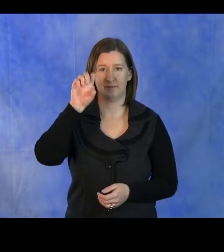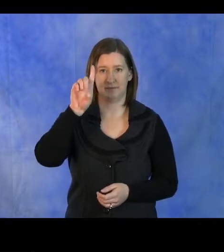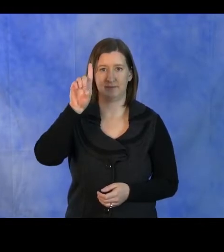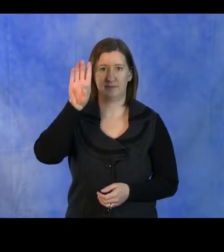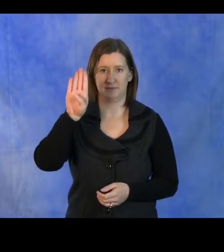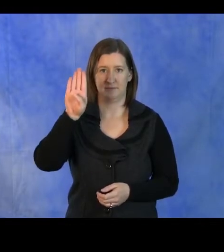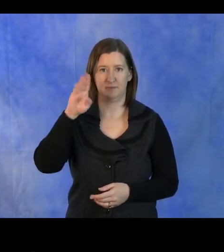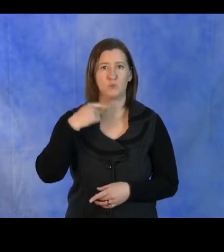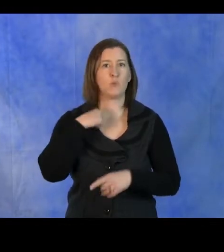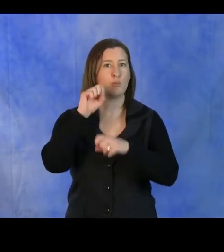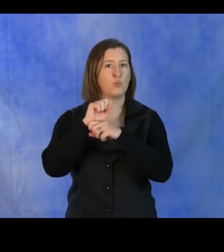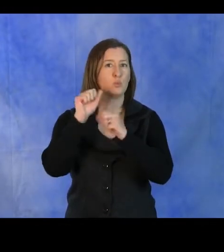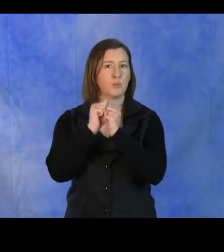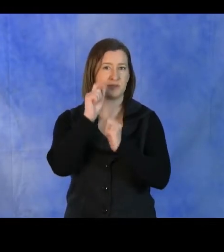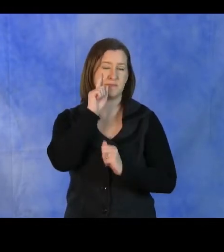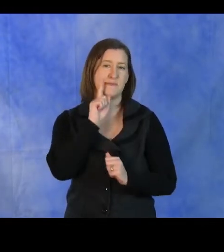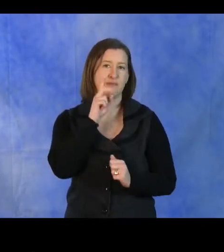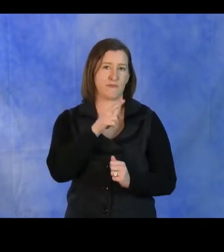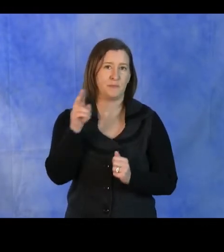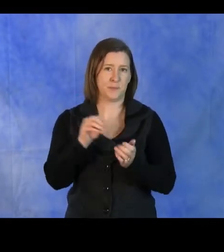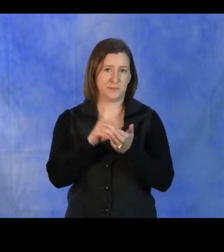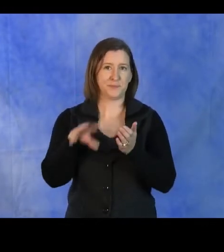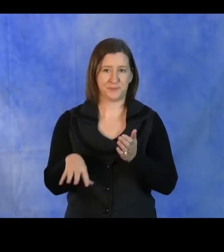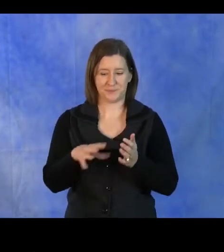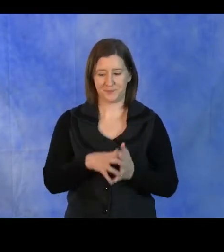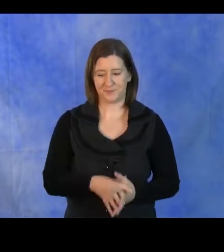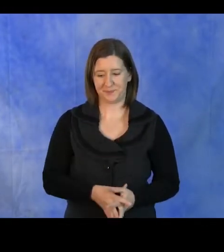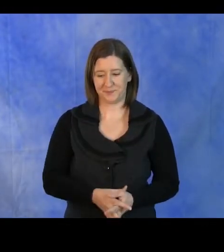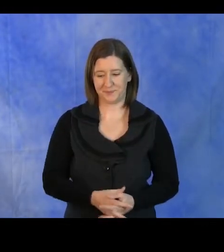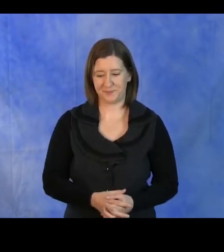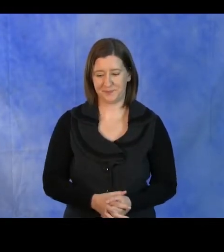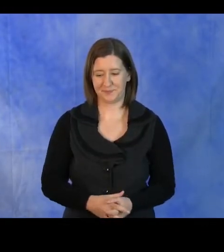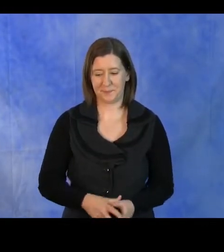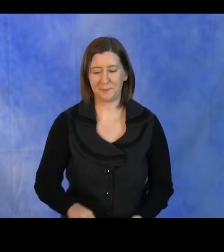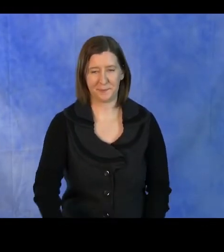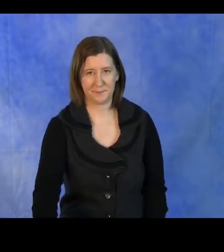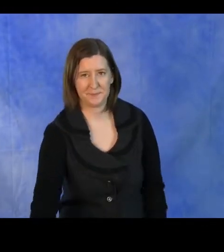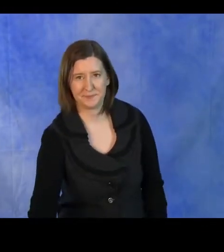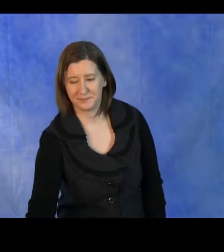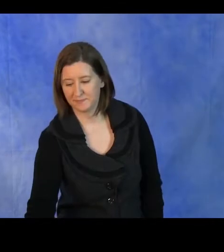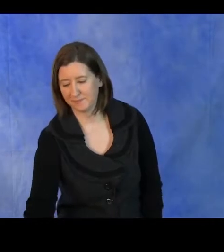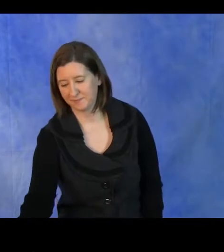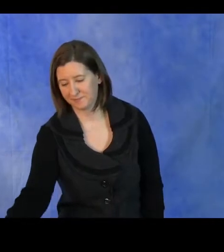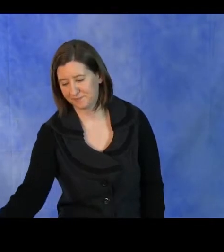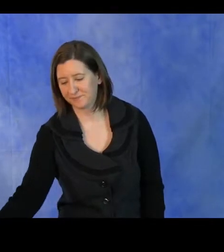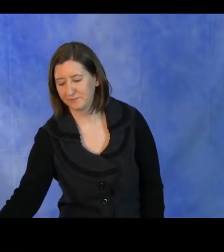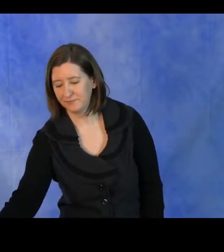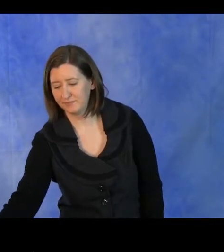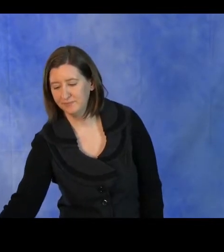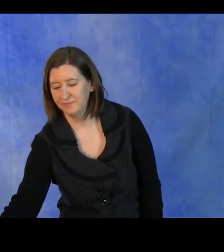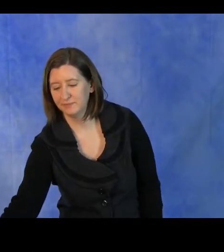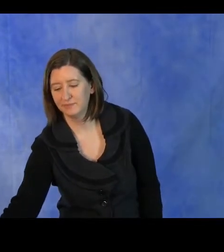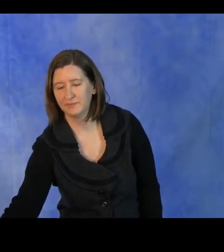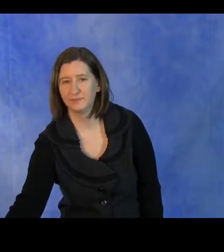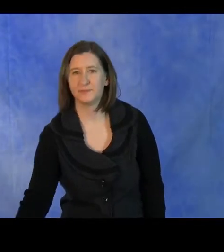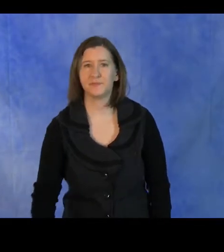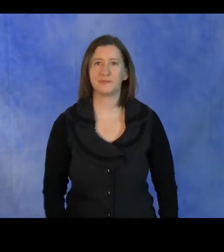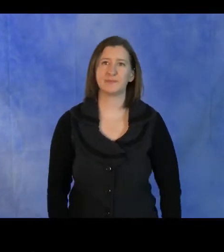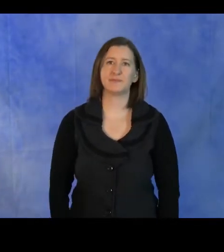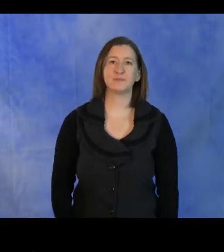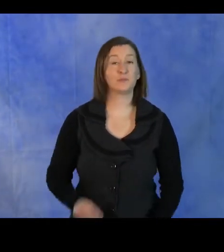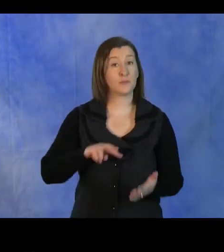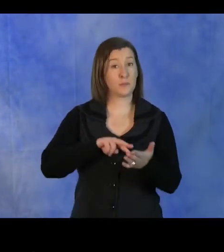for the Deaf and the Blind, CSDB, and I work with deaf and hard of hearing students.